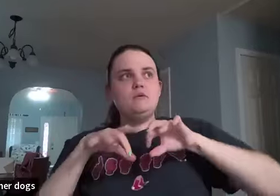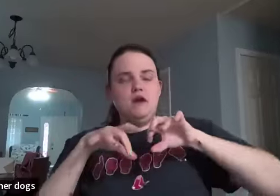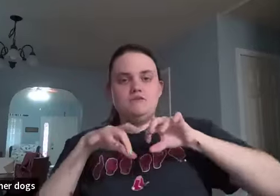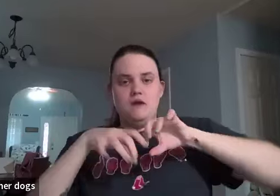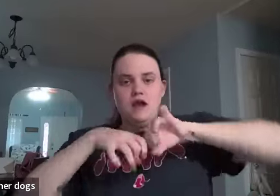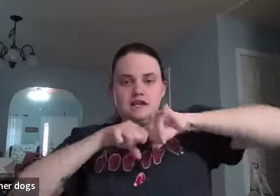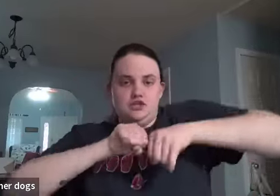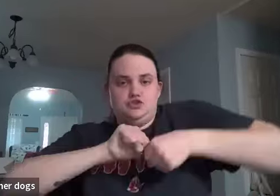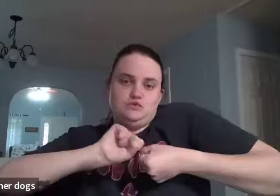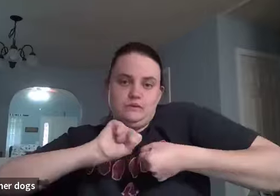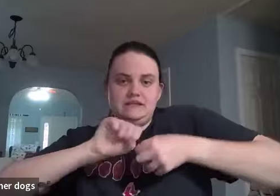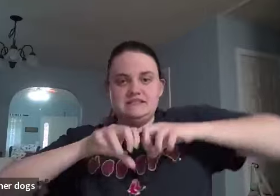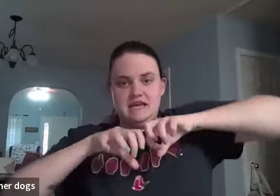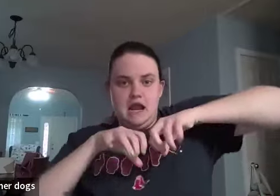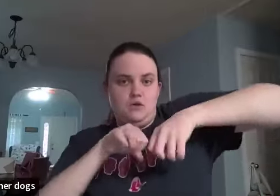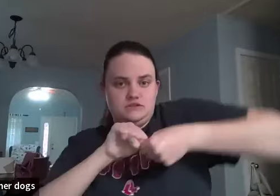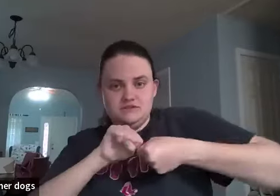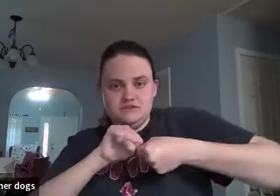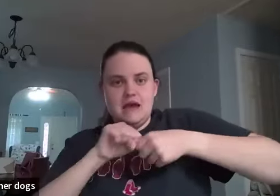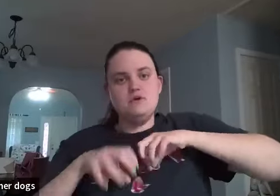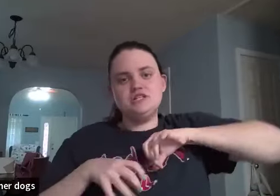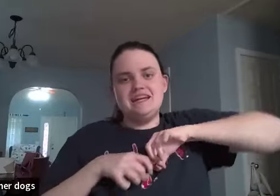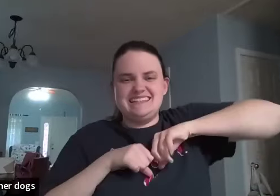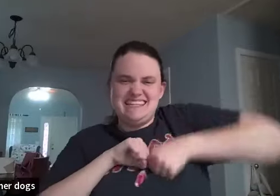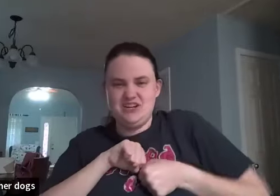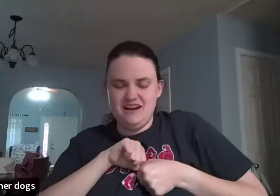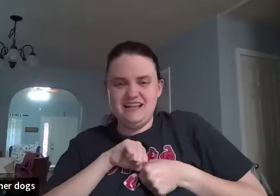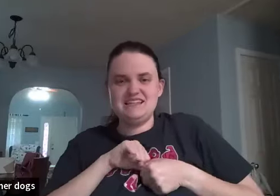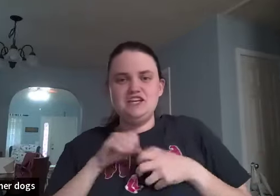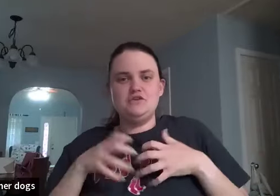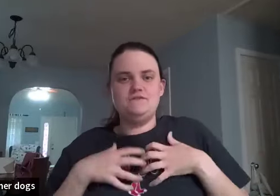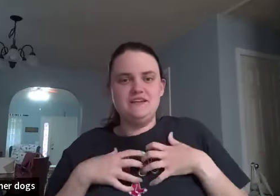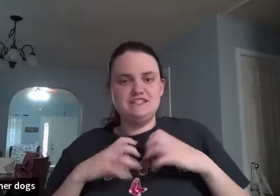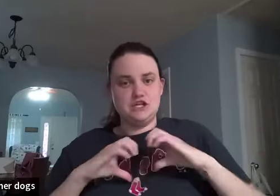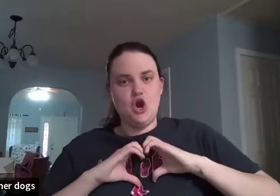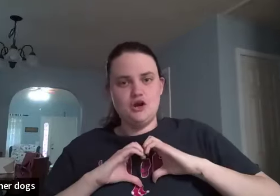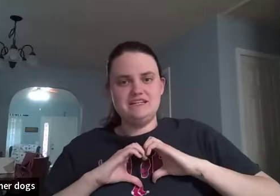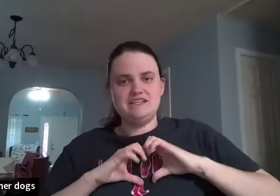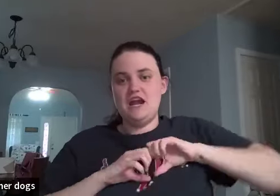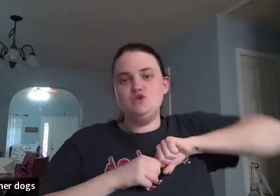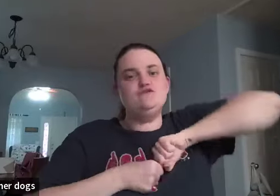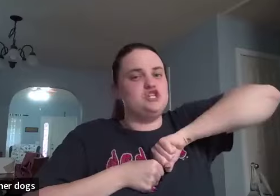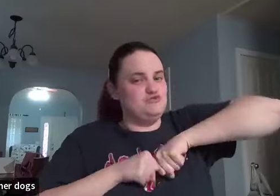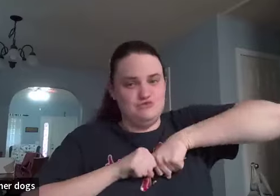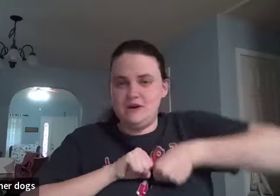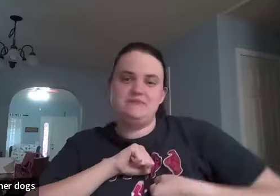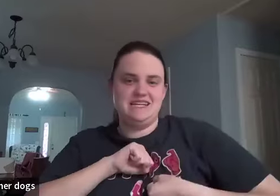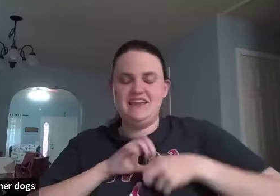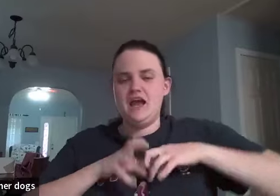when you have a rag and you're rinsing it out. It's that motion and it's here. And it's like your feelings, like your heart is here and you have just ripped it. Like